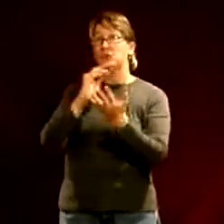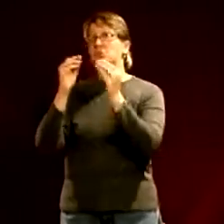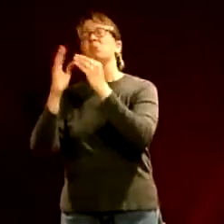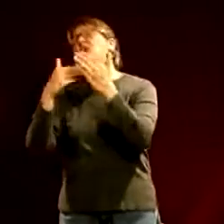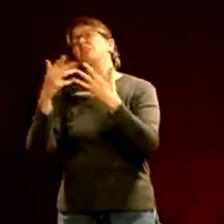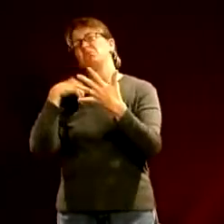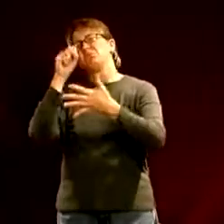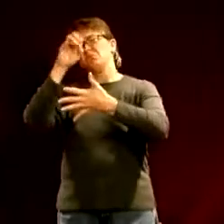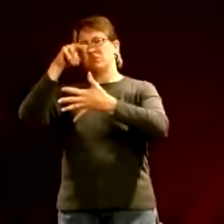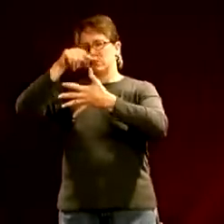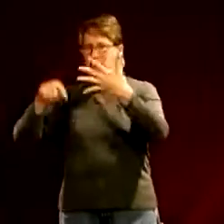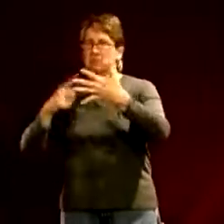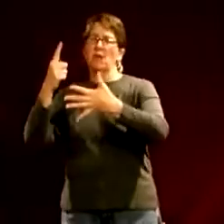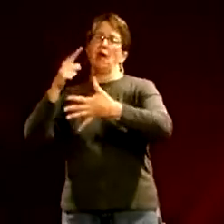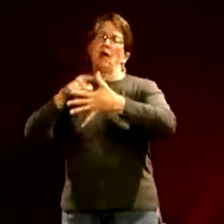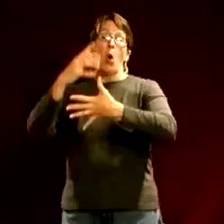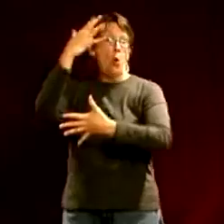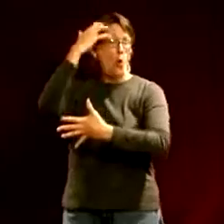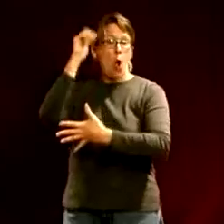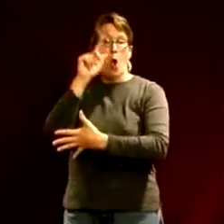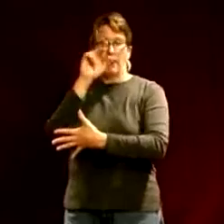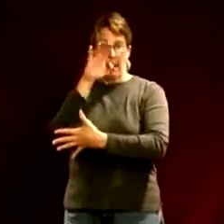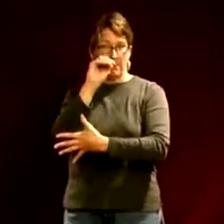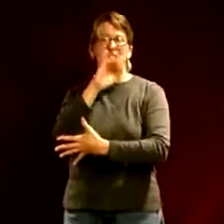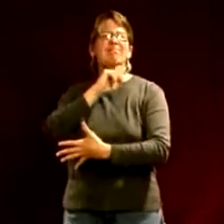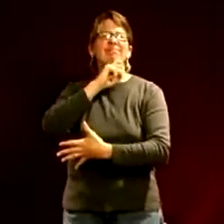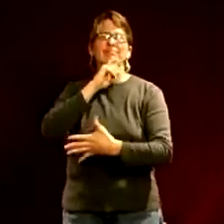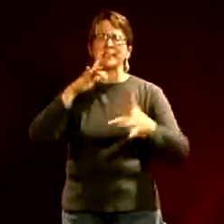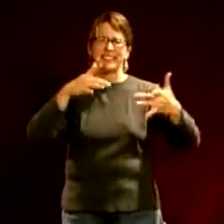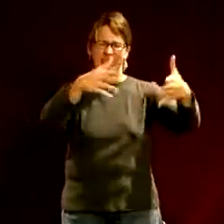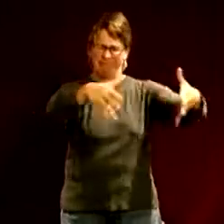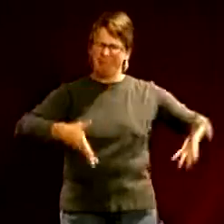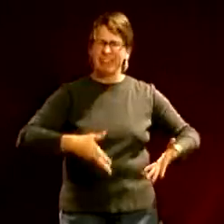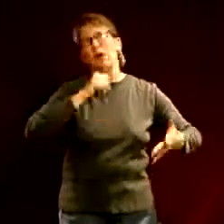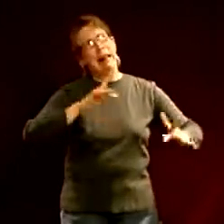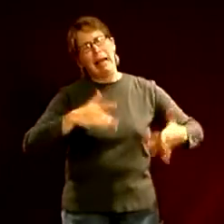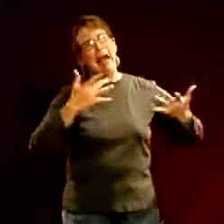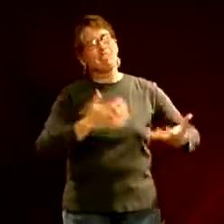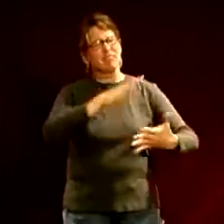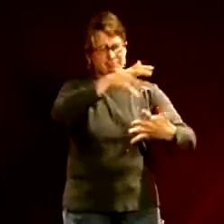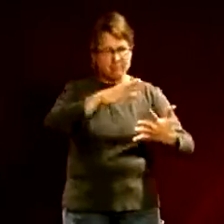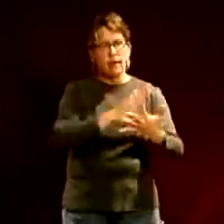best for me? So I'm going to do a brief explanation about the different kinds of canoes there are. First of all, we have the aluminum